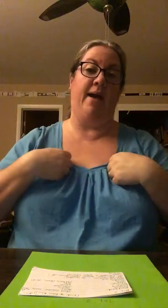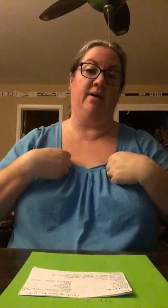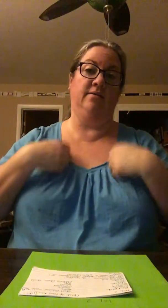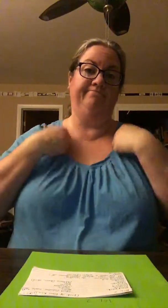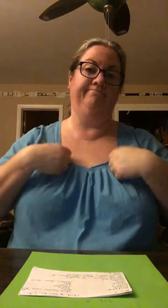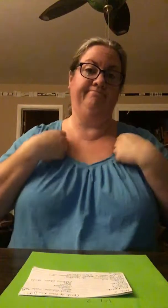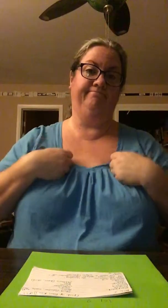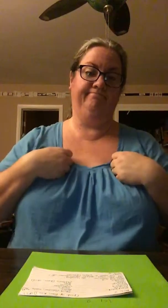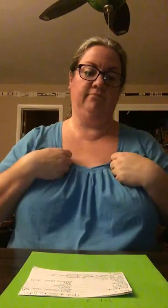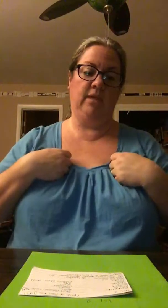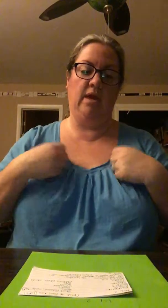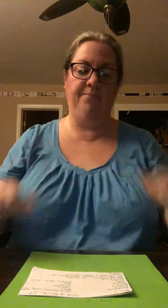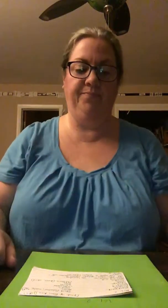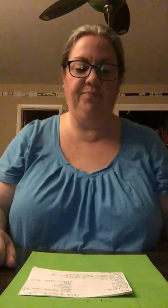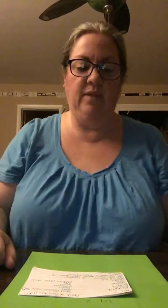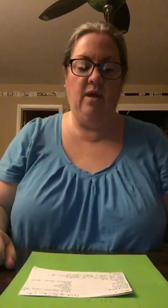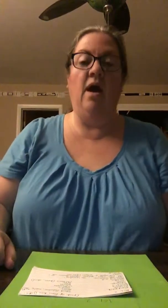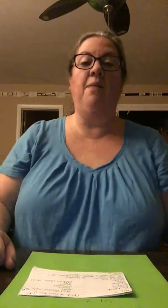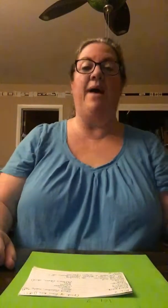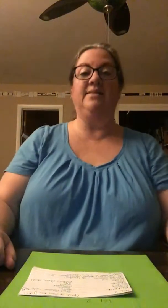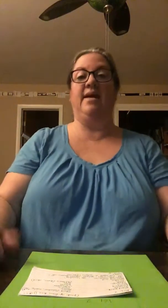backpack. Okay? A basket.